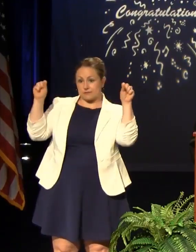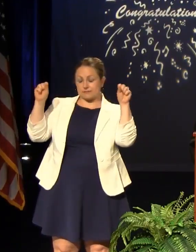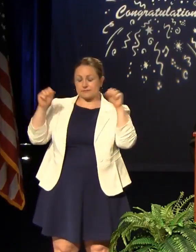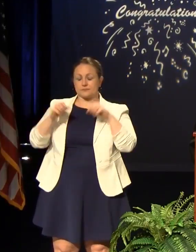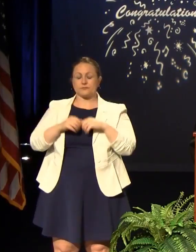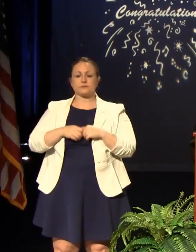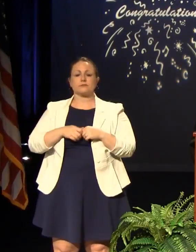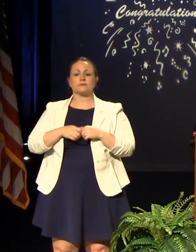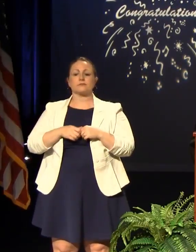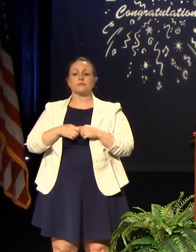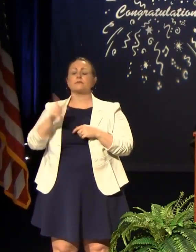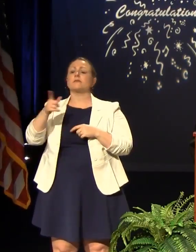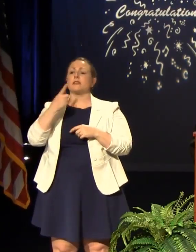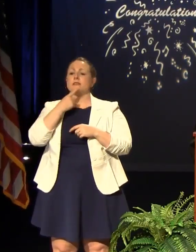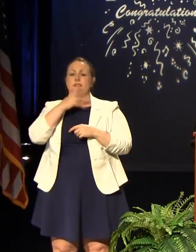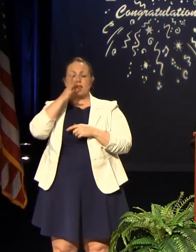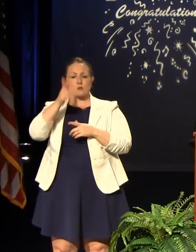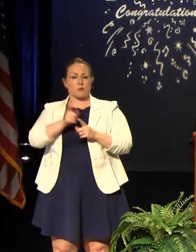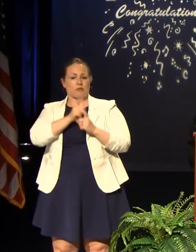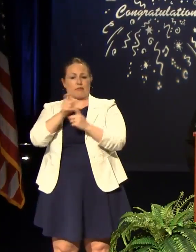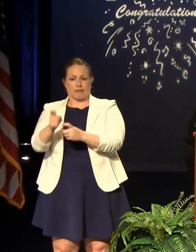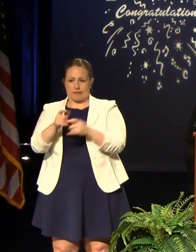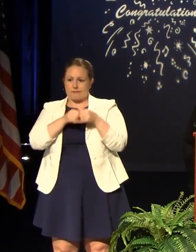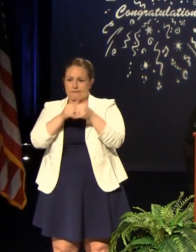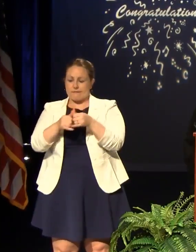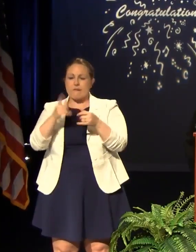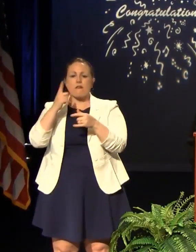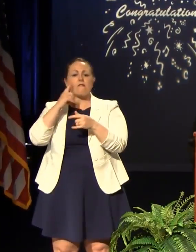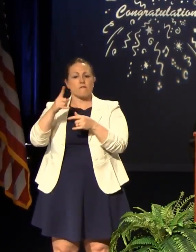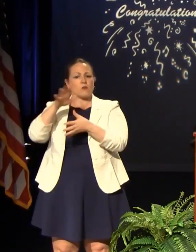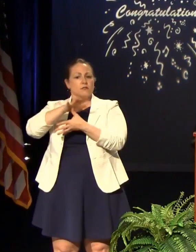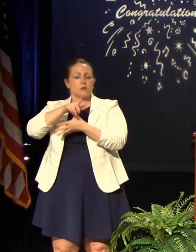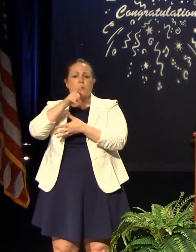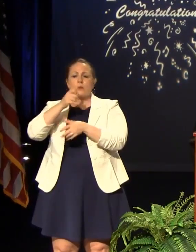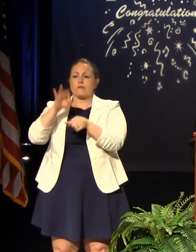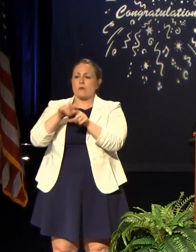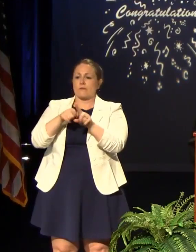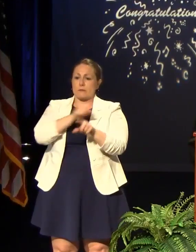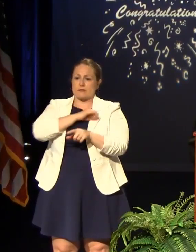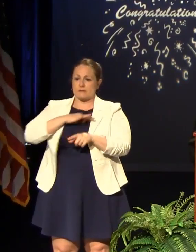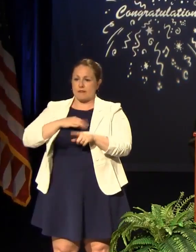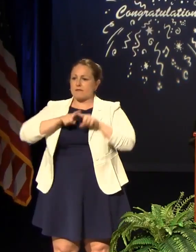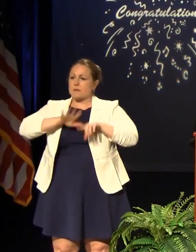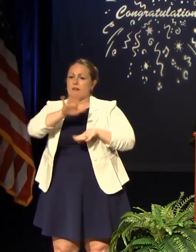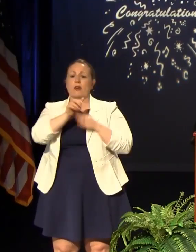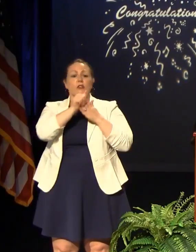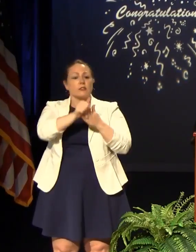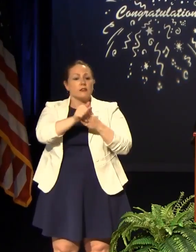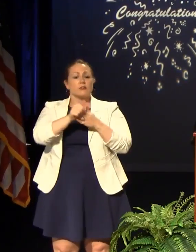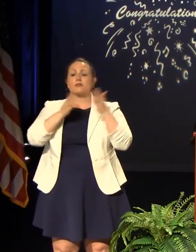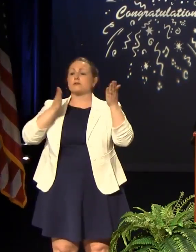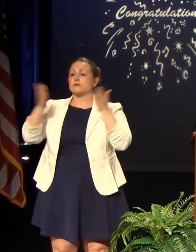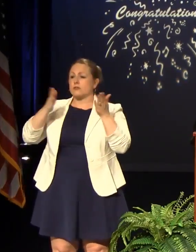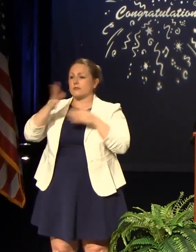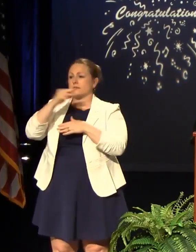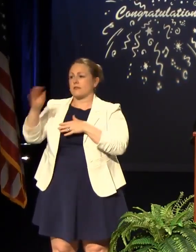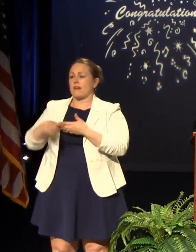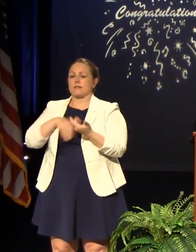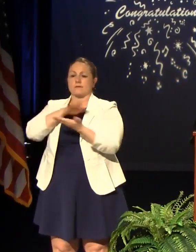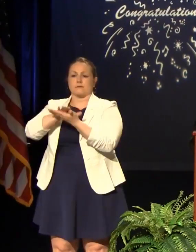plaque to be presented at commencement to the senior that was voted on by the faculty based upon leadership, service, and